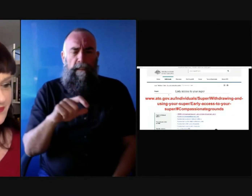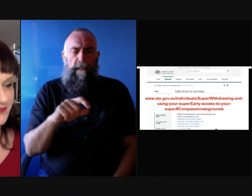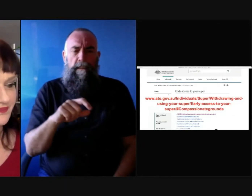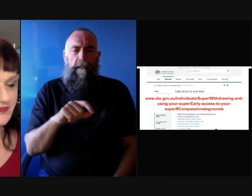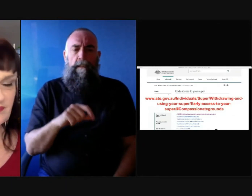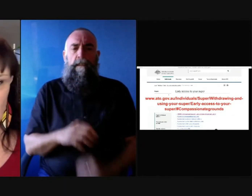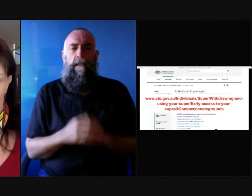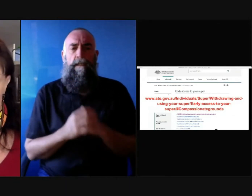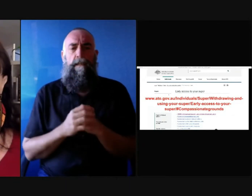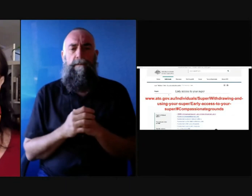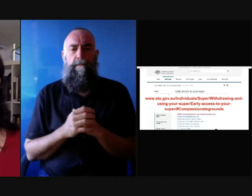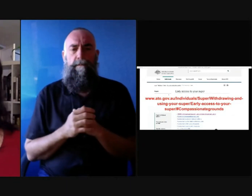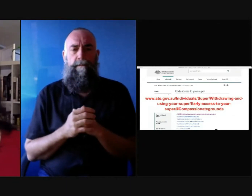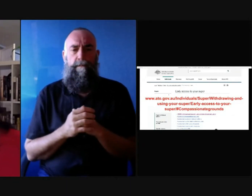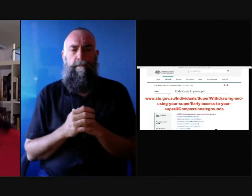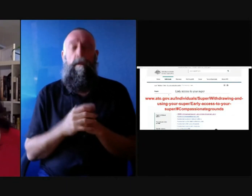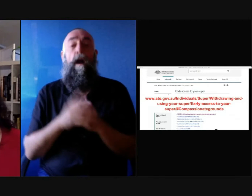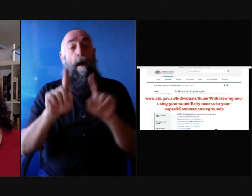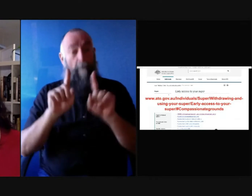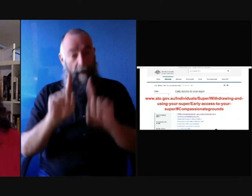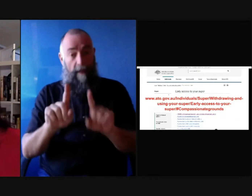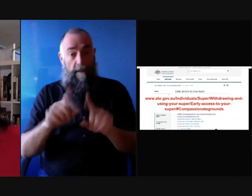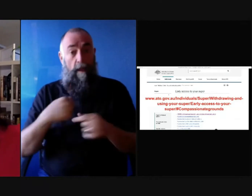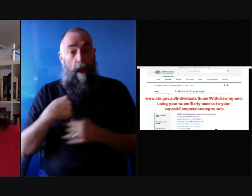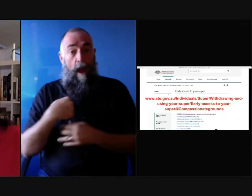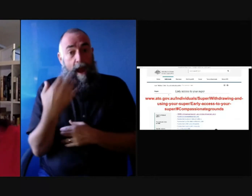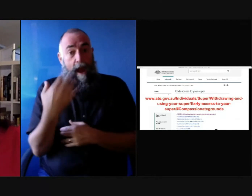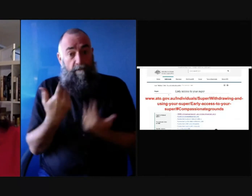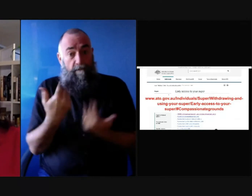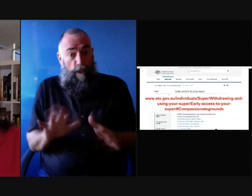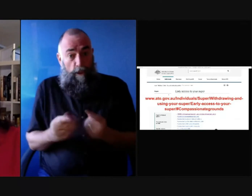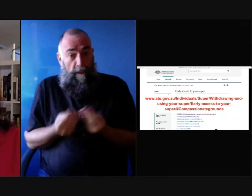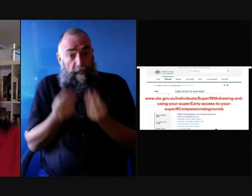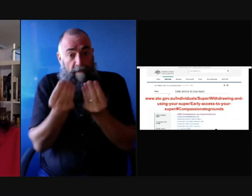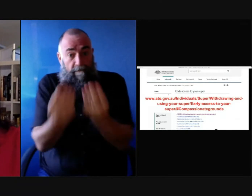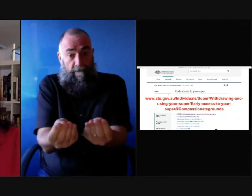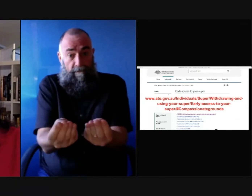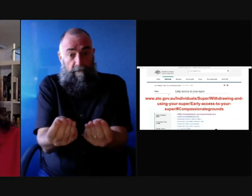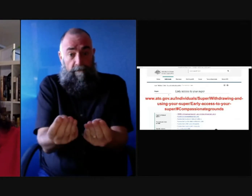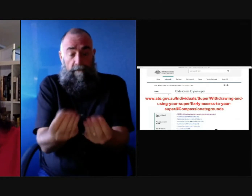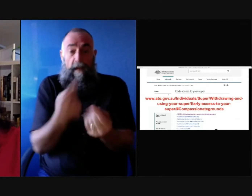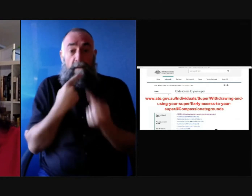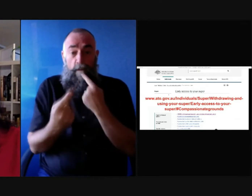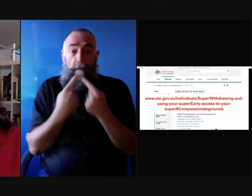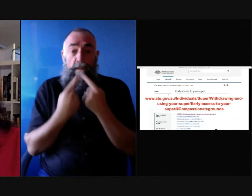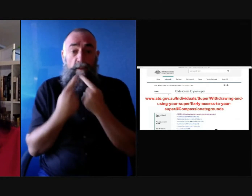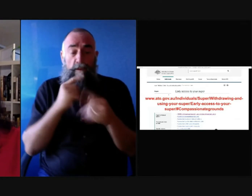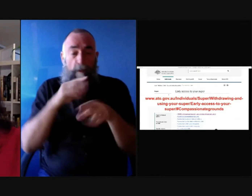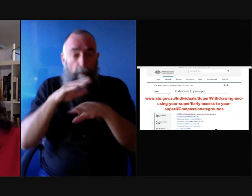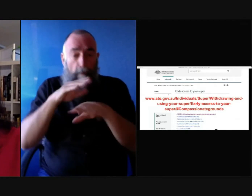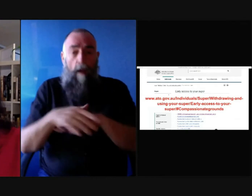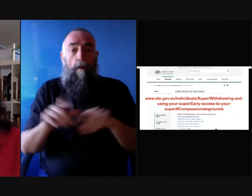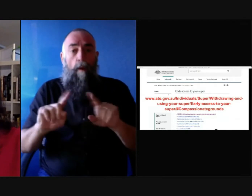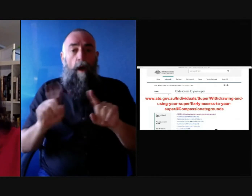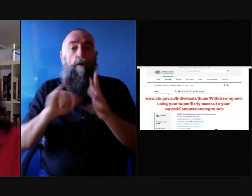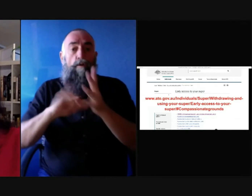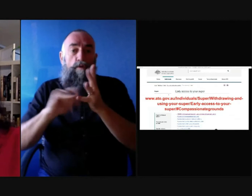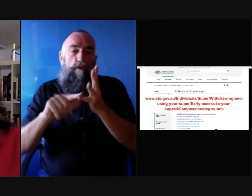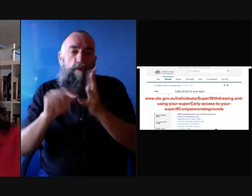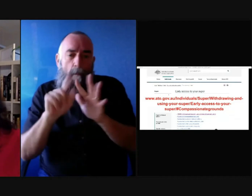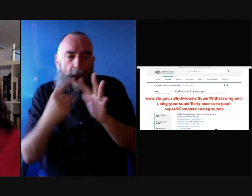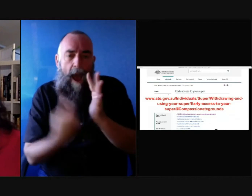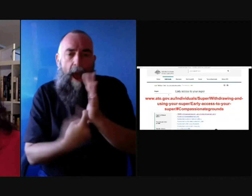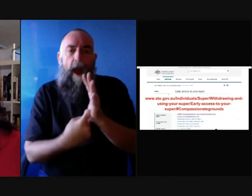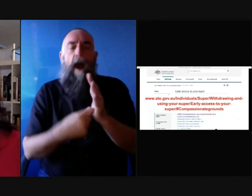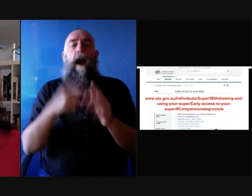Great. But I've given you the information there about superannuation, and